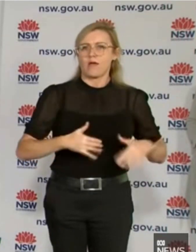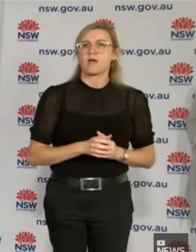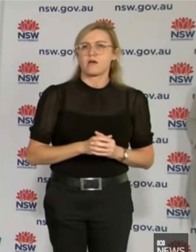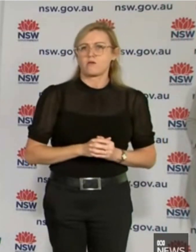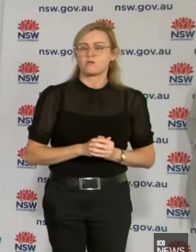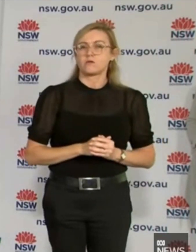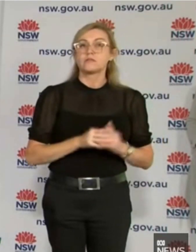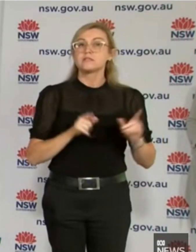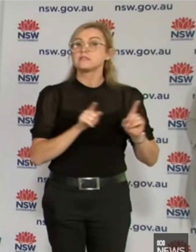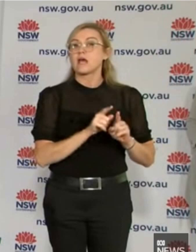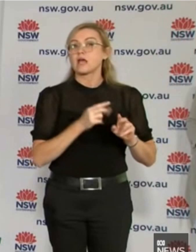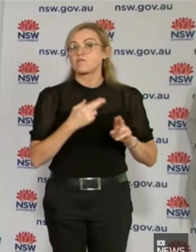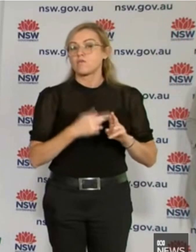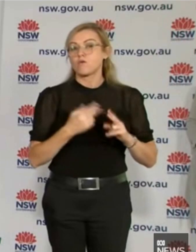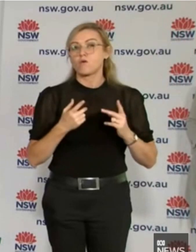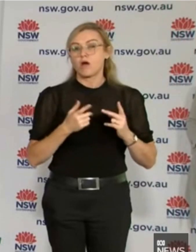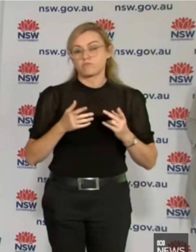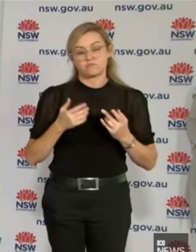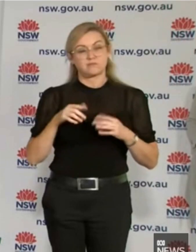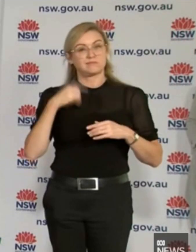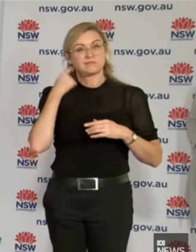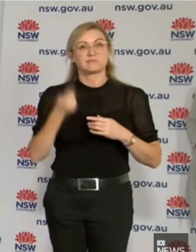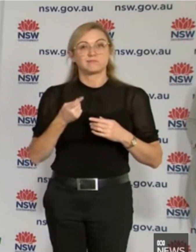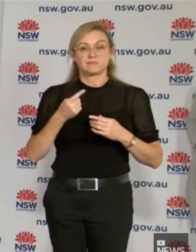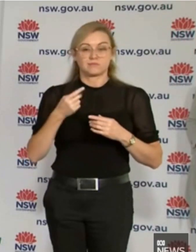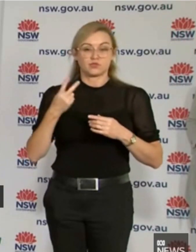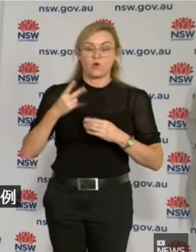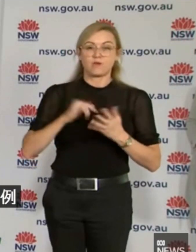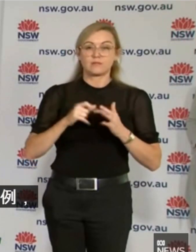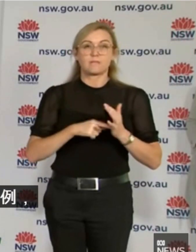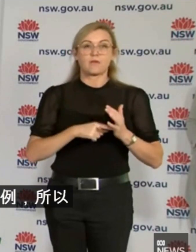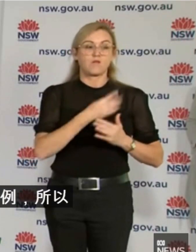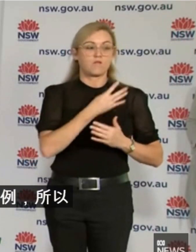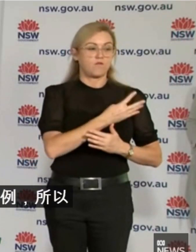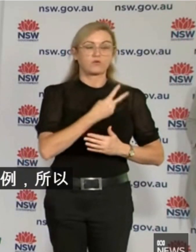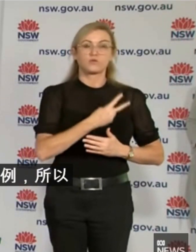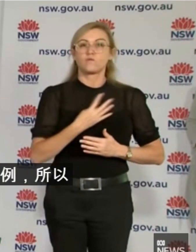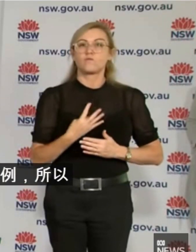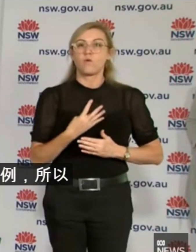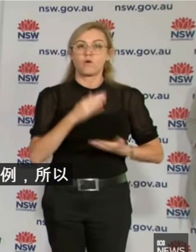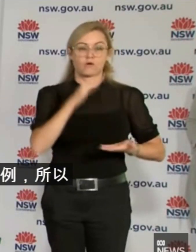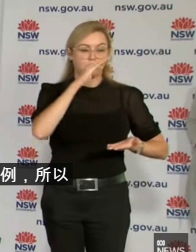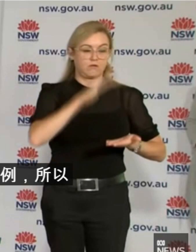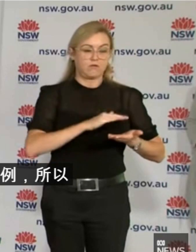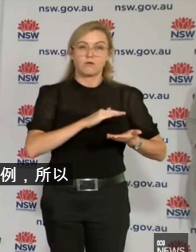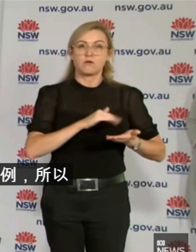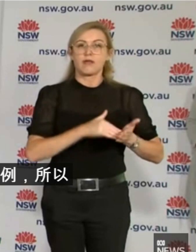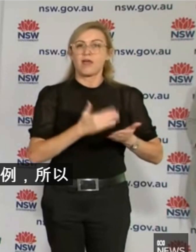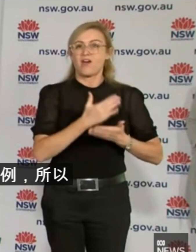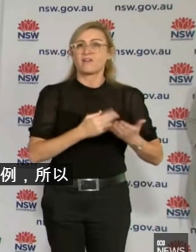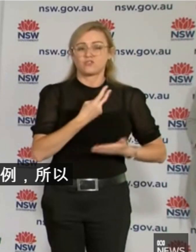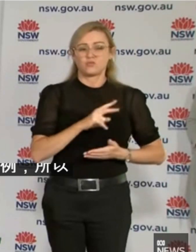roughly consistent. The day after that, 444 was 402 cases. So to drop to 220 is very